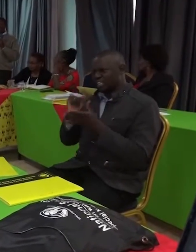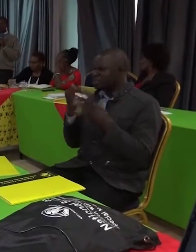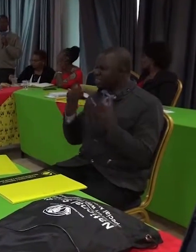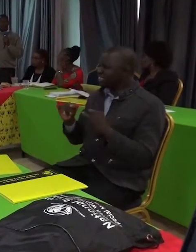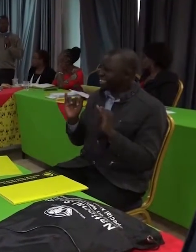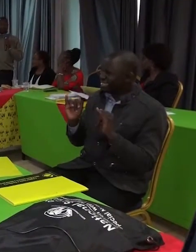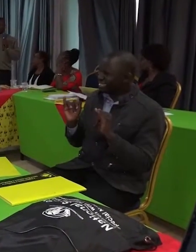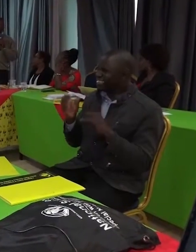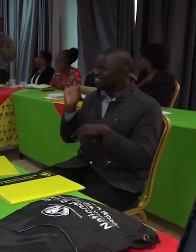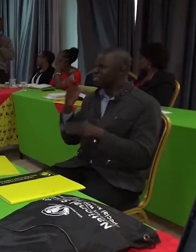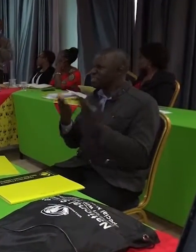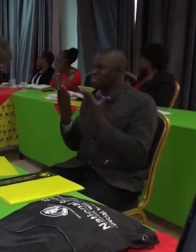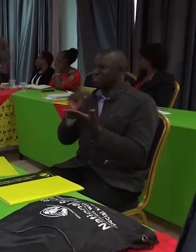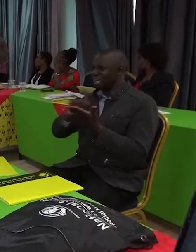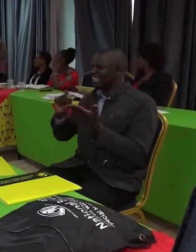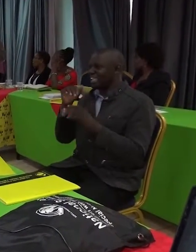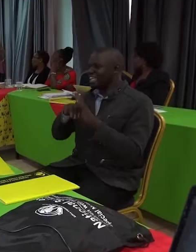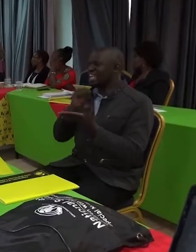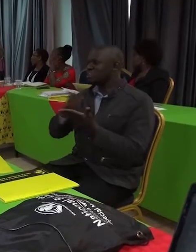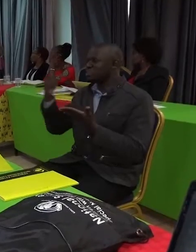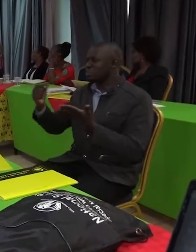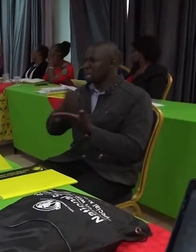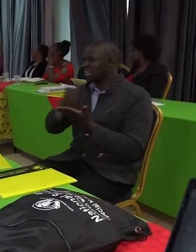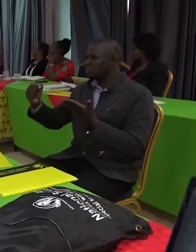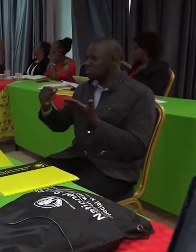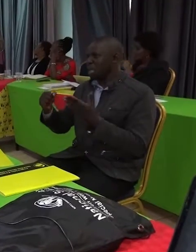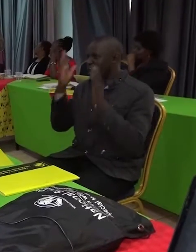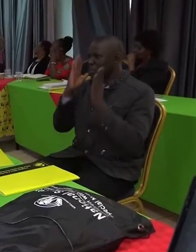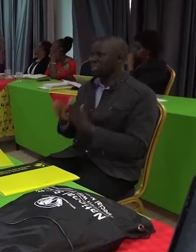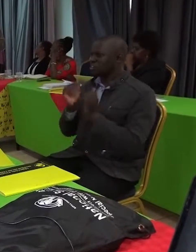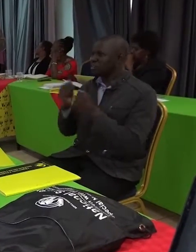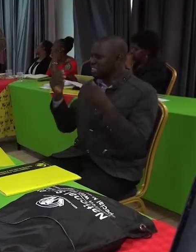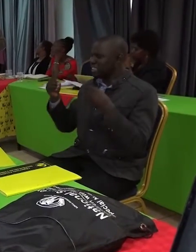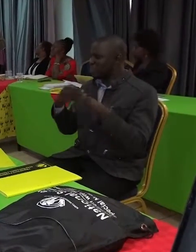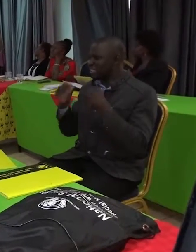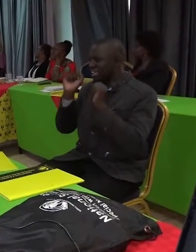in the newspapers, persons with disabilities can also apply?